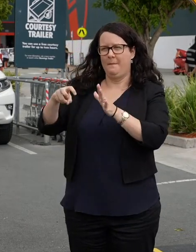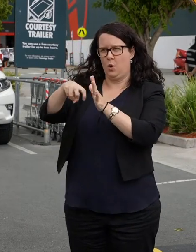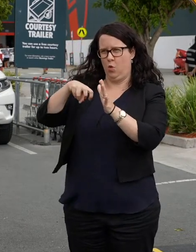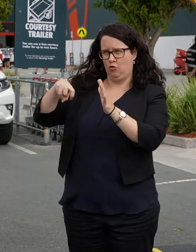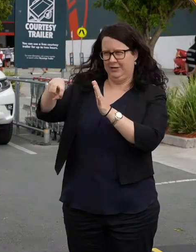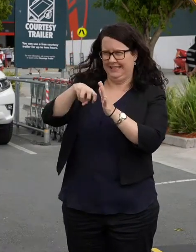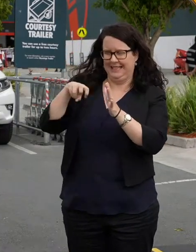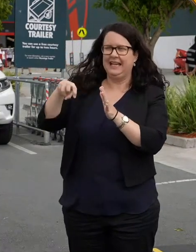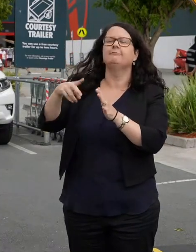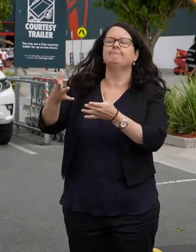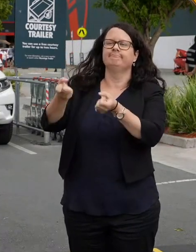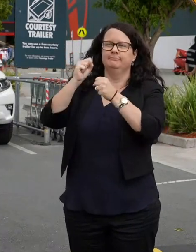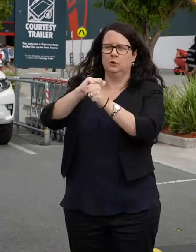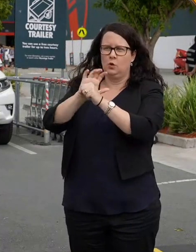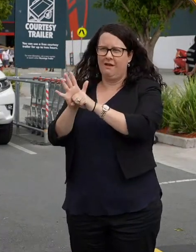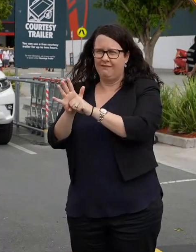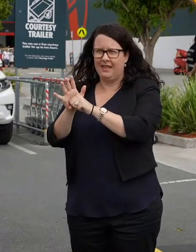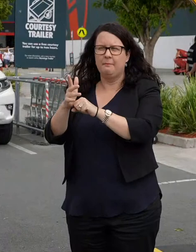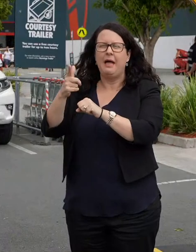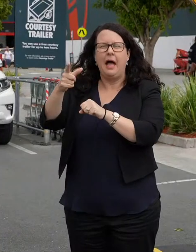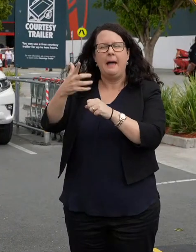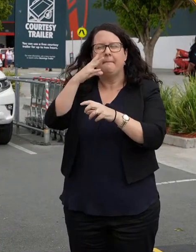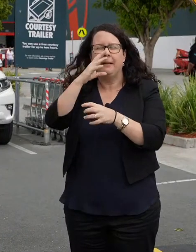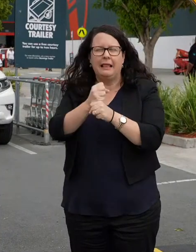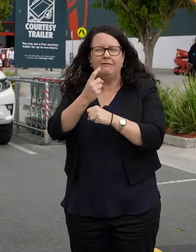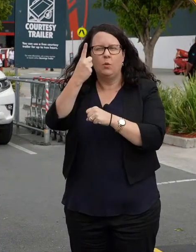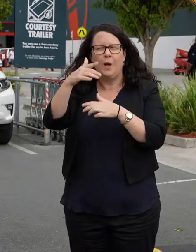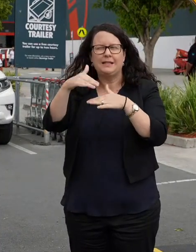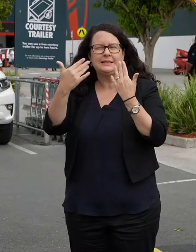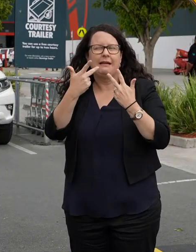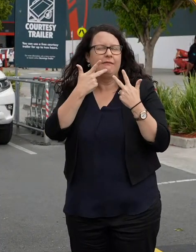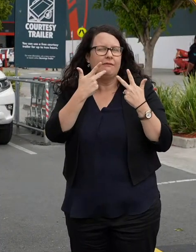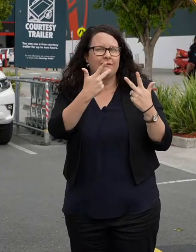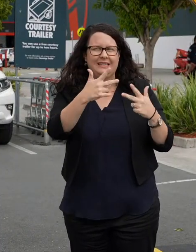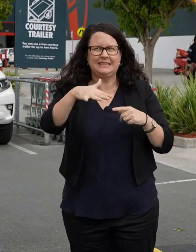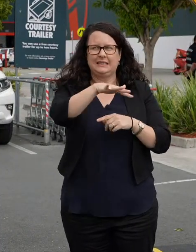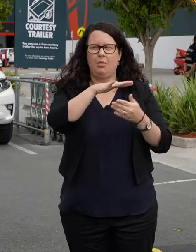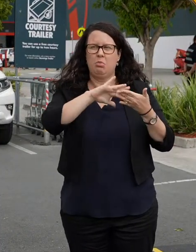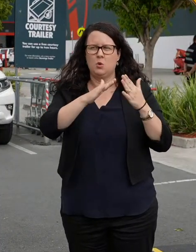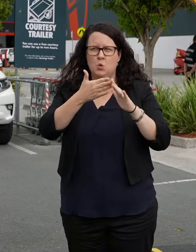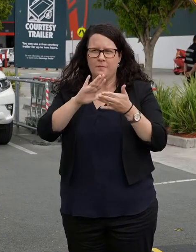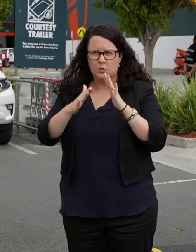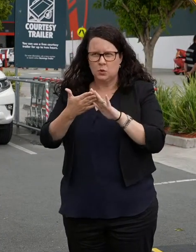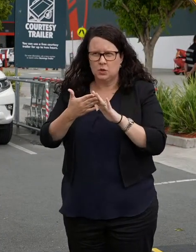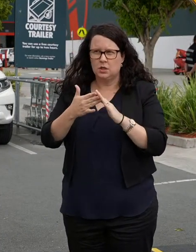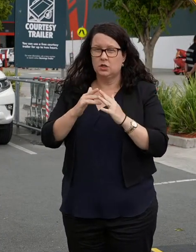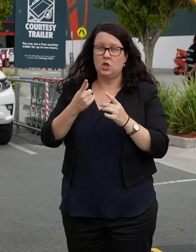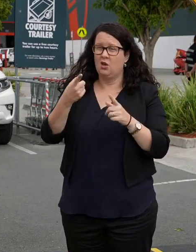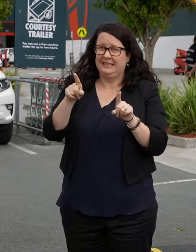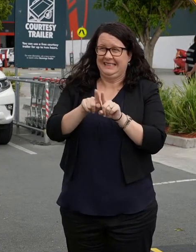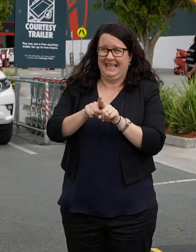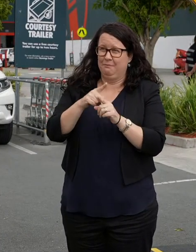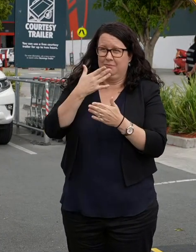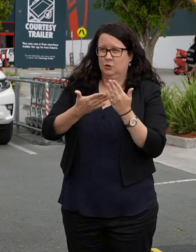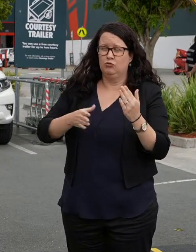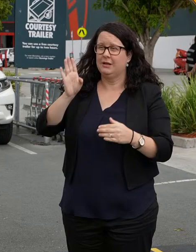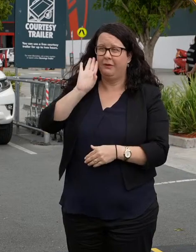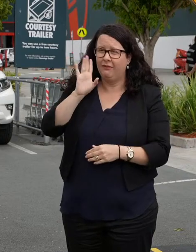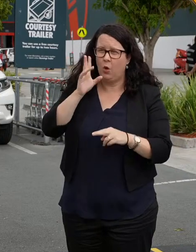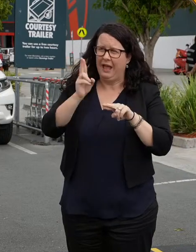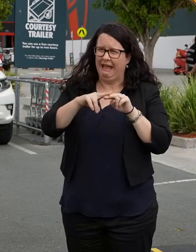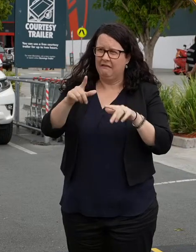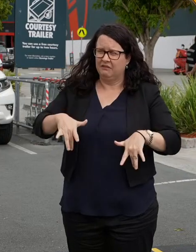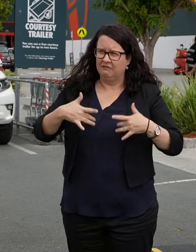but we understand that she may have had one day in the community. So the message remains clear. If you have any